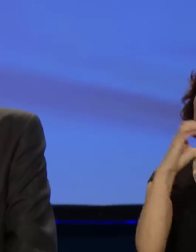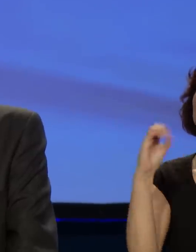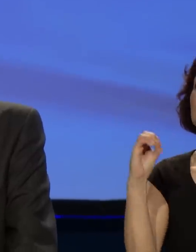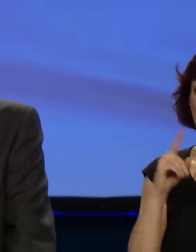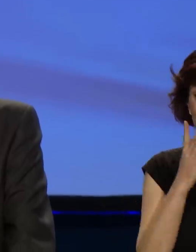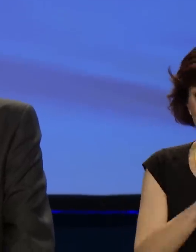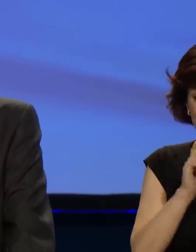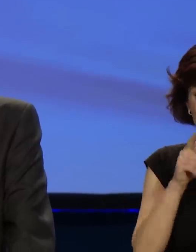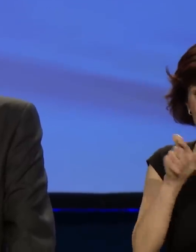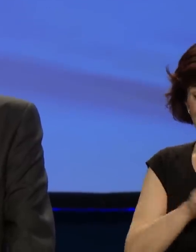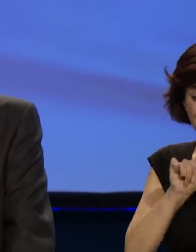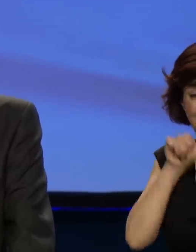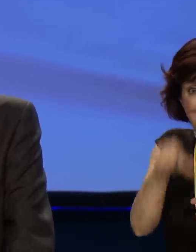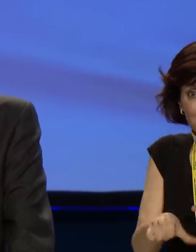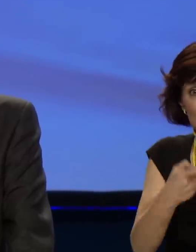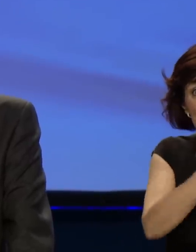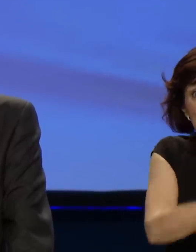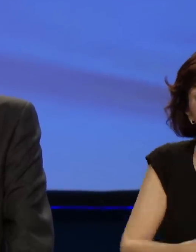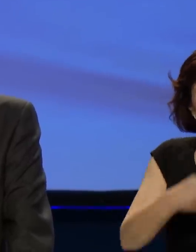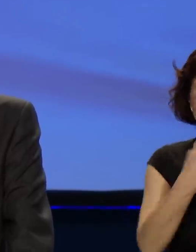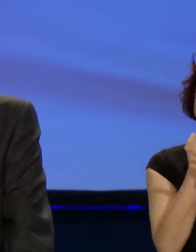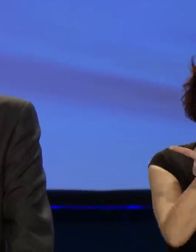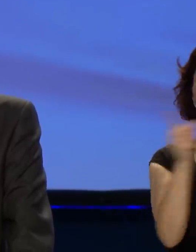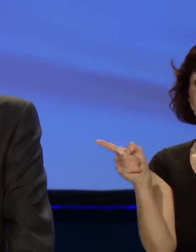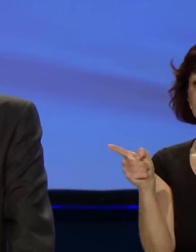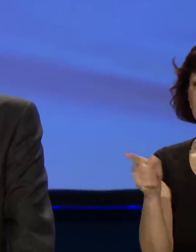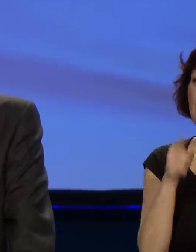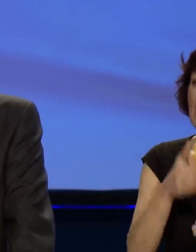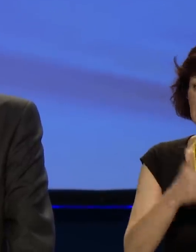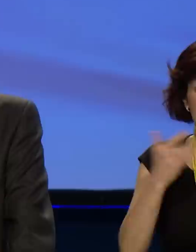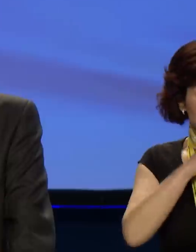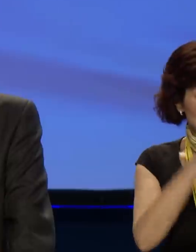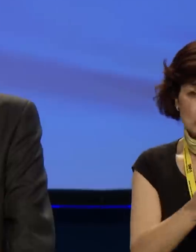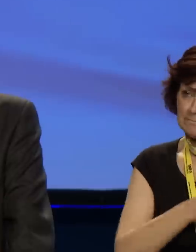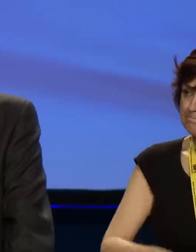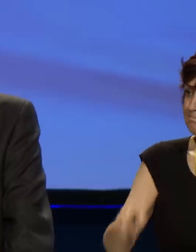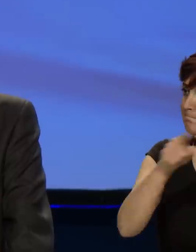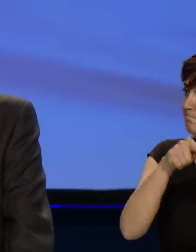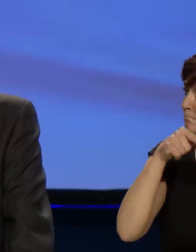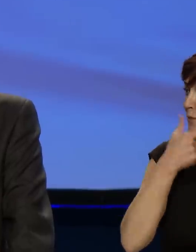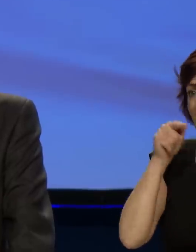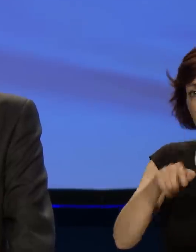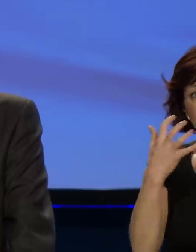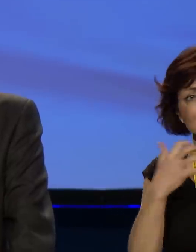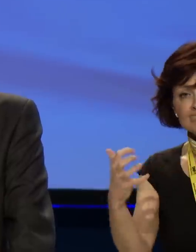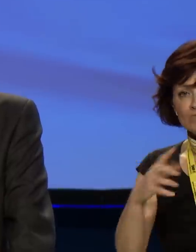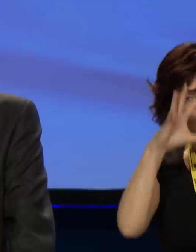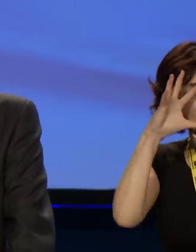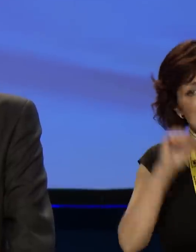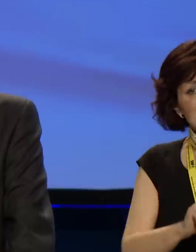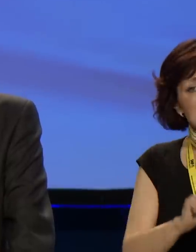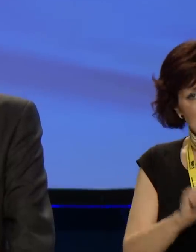day after the referendum declaration, a day which I'm sure that all of us in this hall